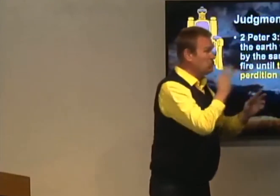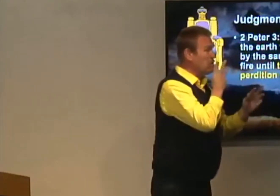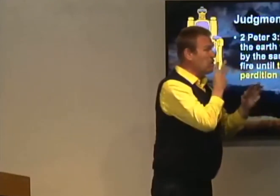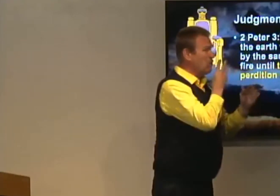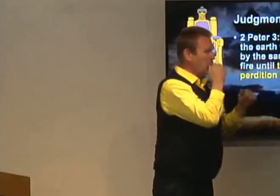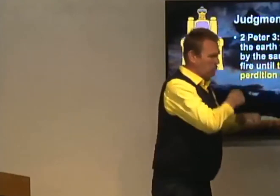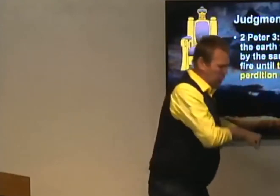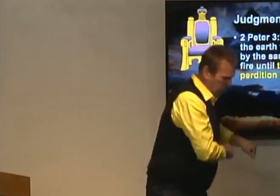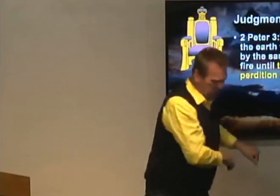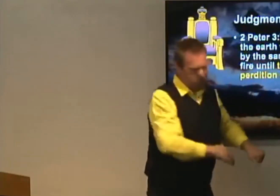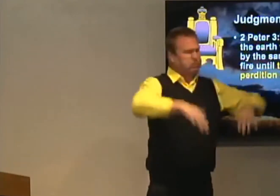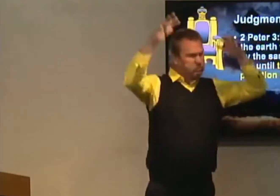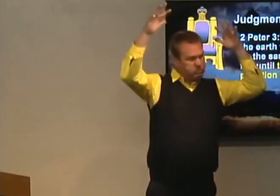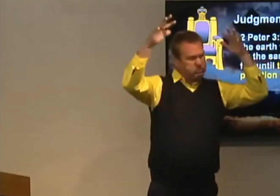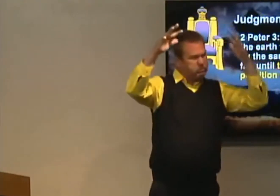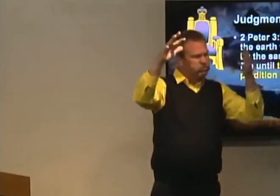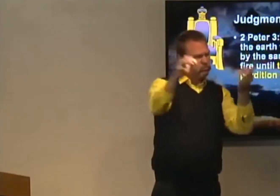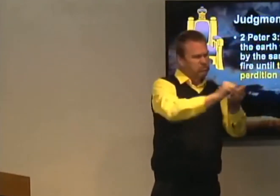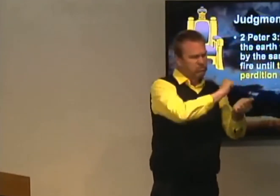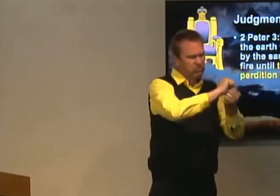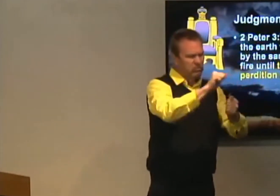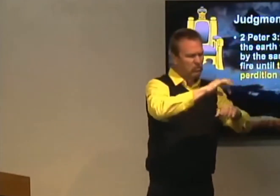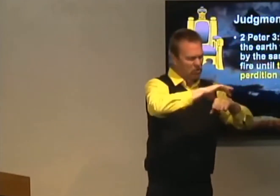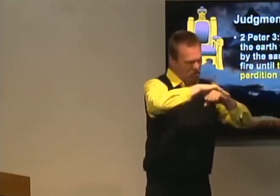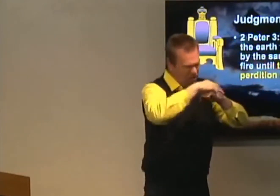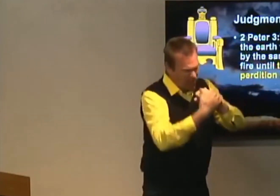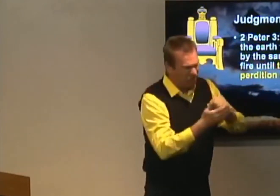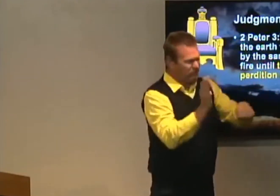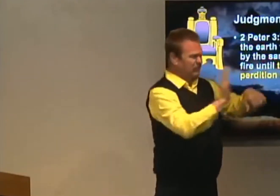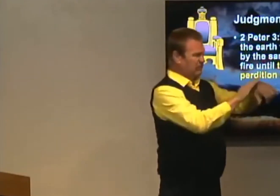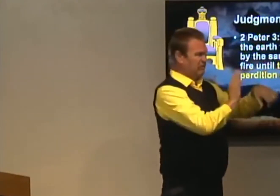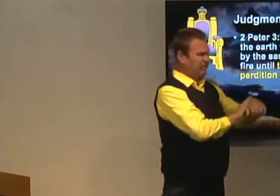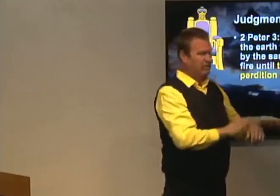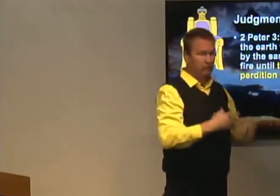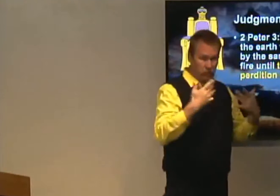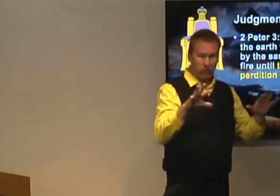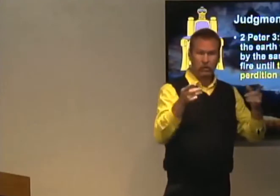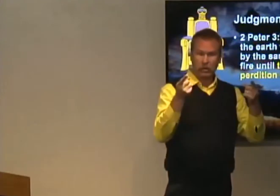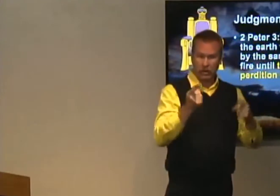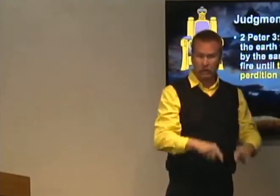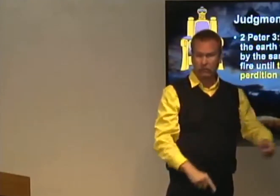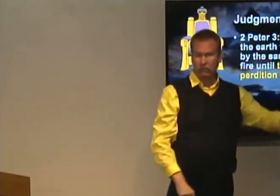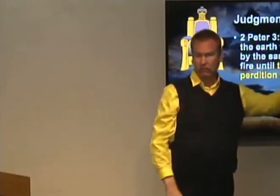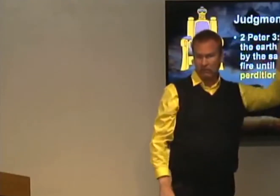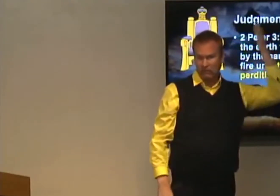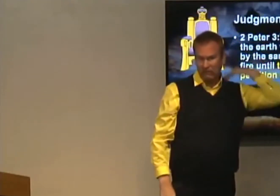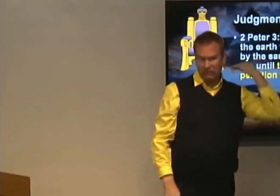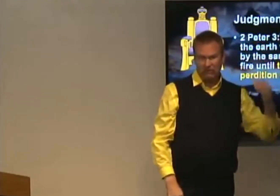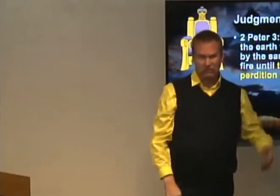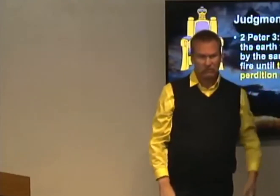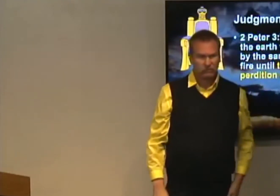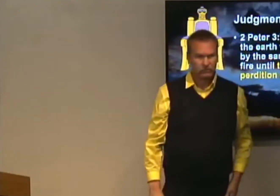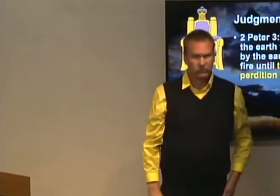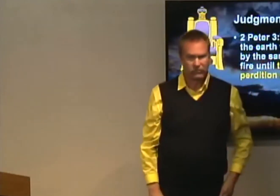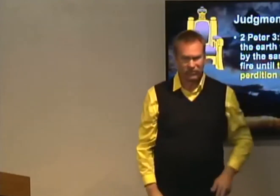And Noah warned the people in his day that the whole earth would be destroyed, and it did happen.